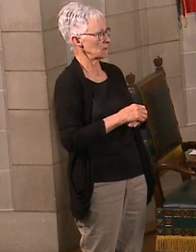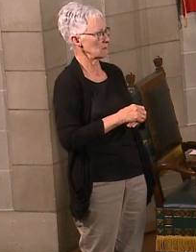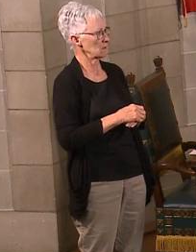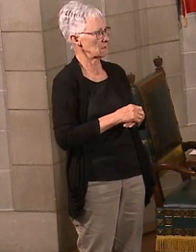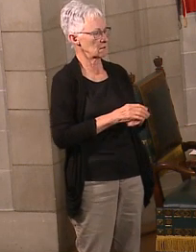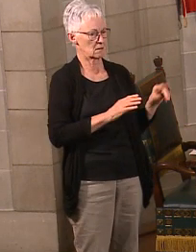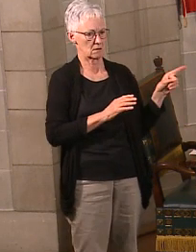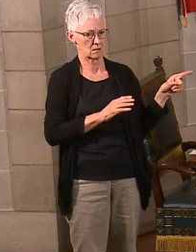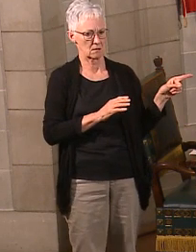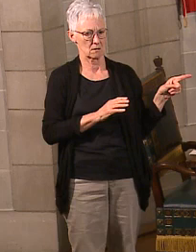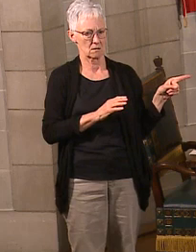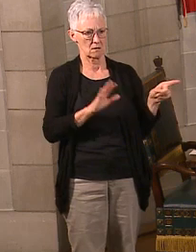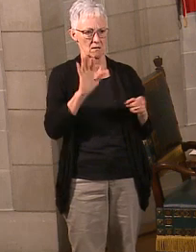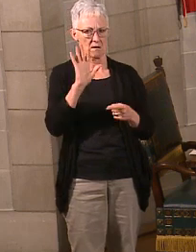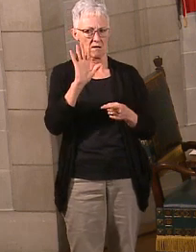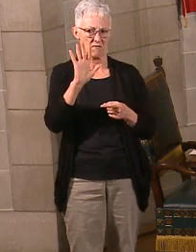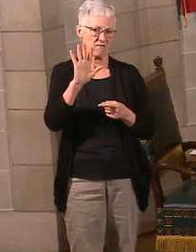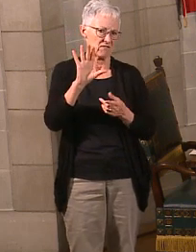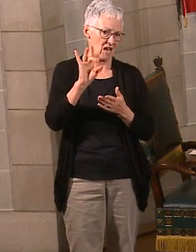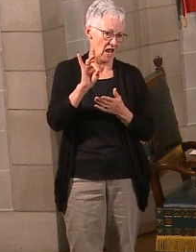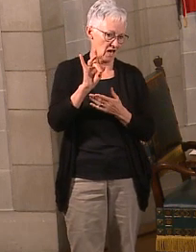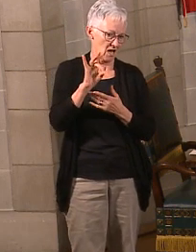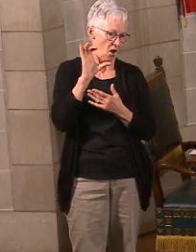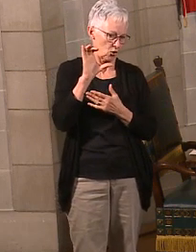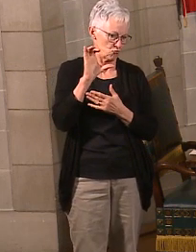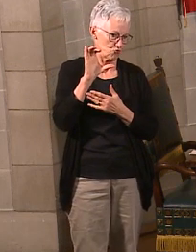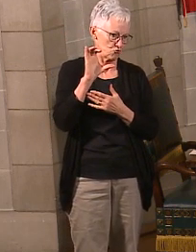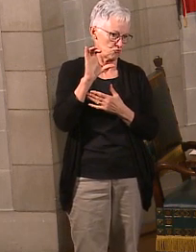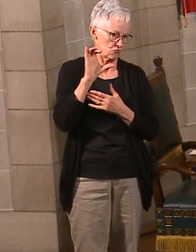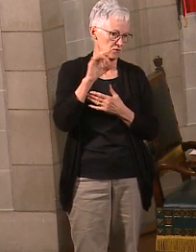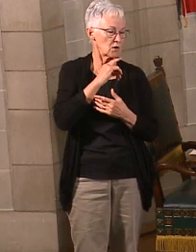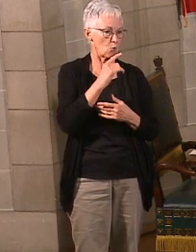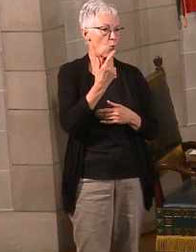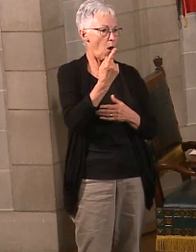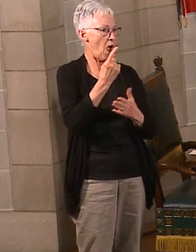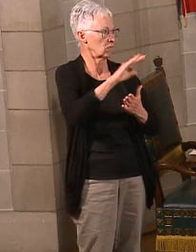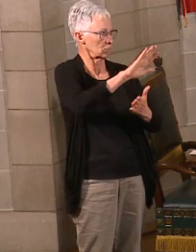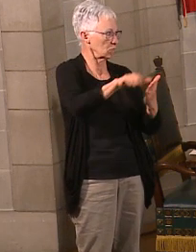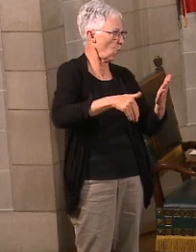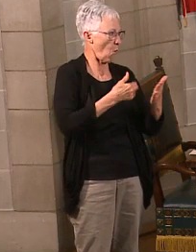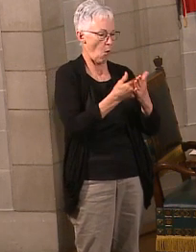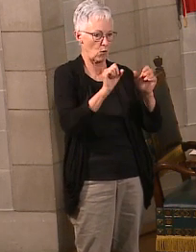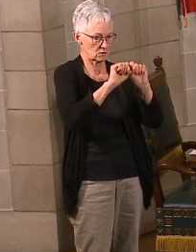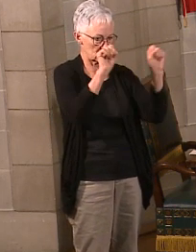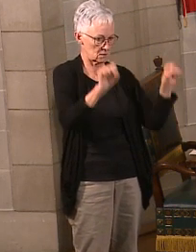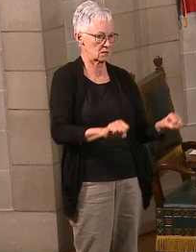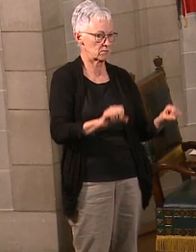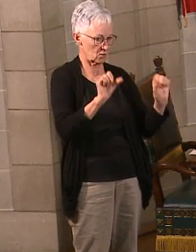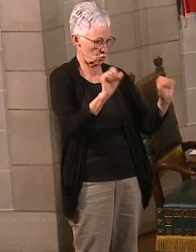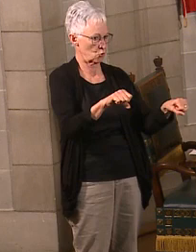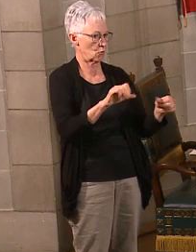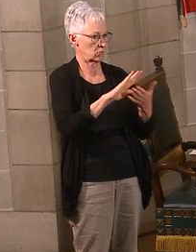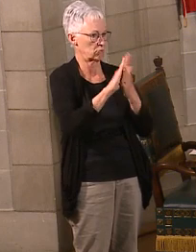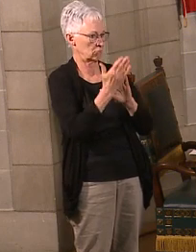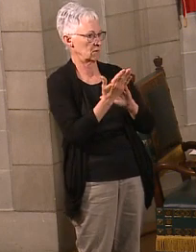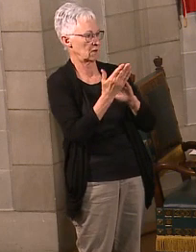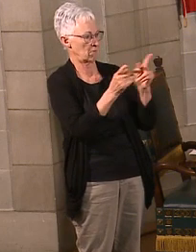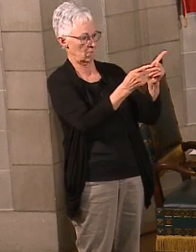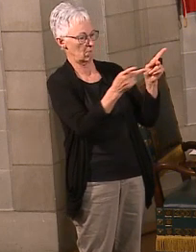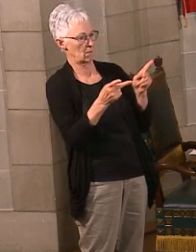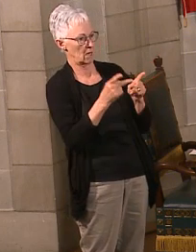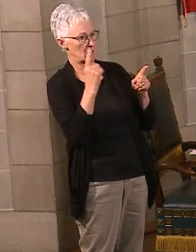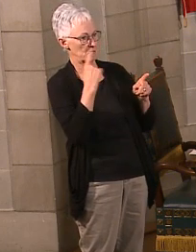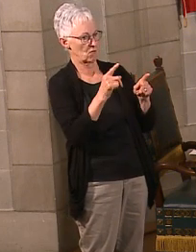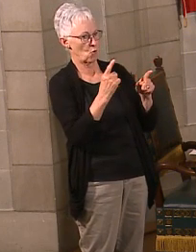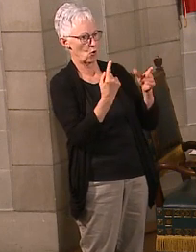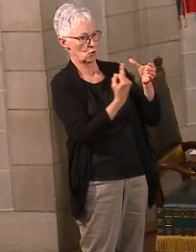My entire system could become quarantine if that's what we needed to do to safely operate. And would it be easier if your